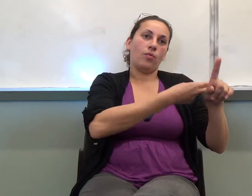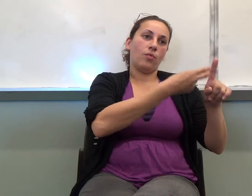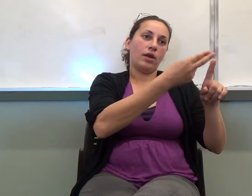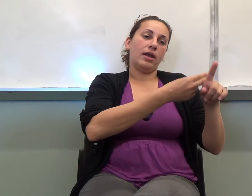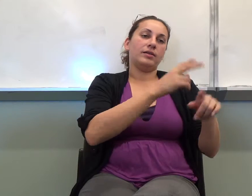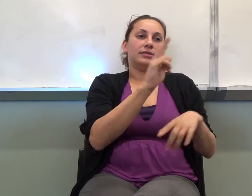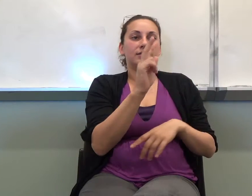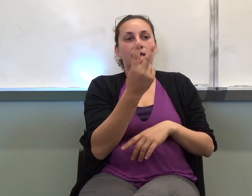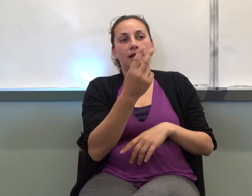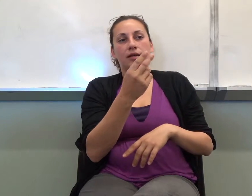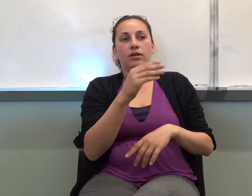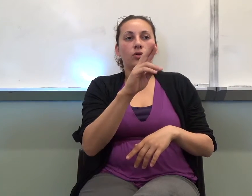car,